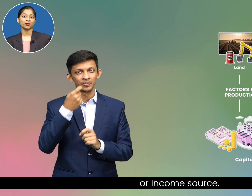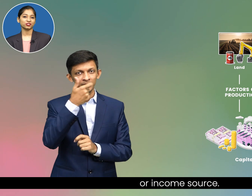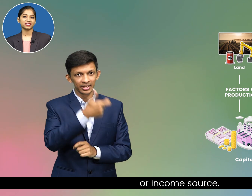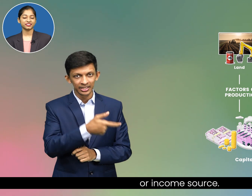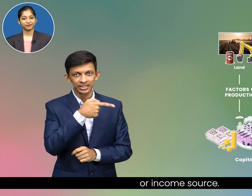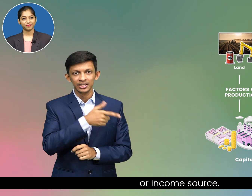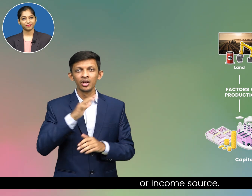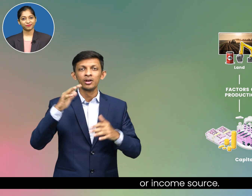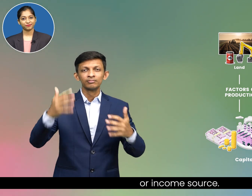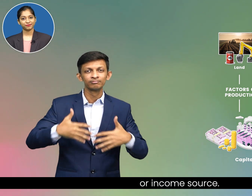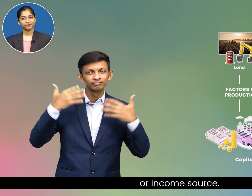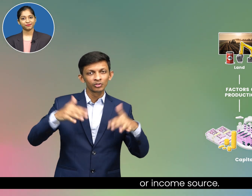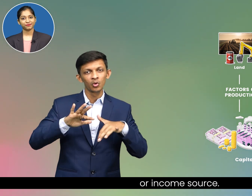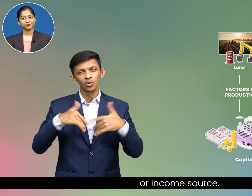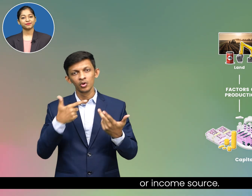income source.